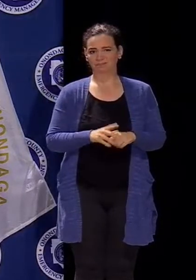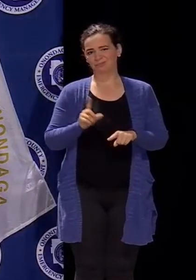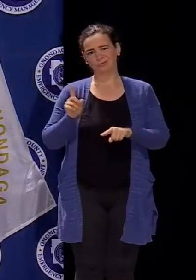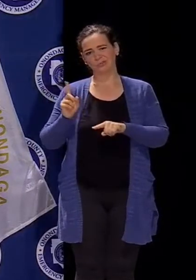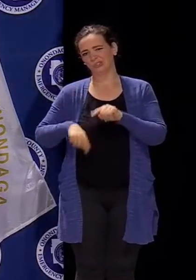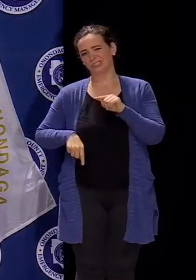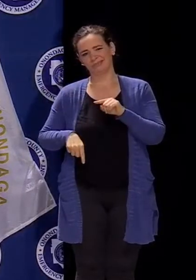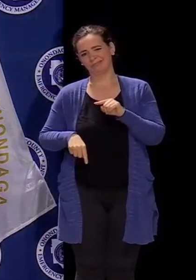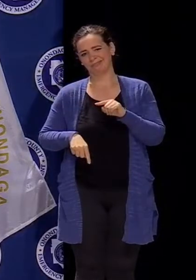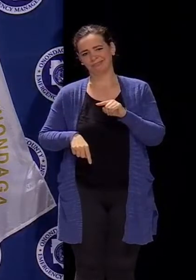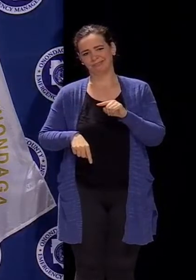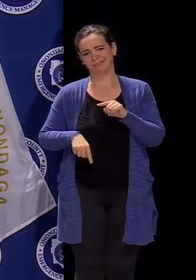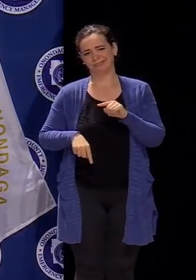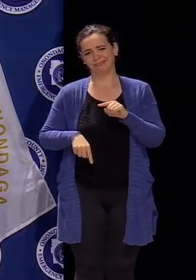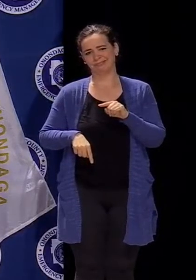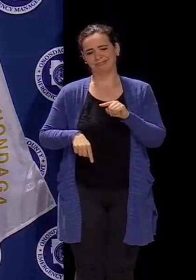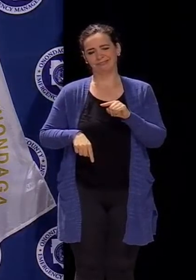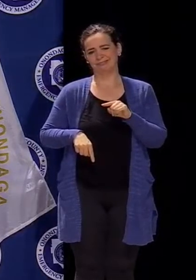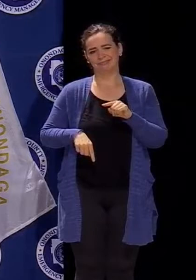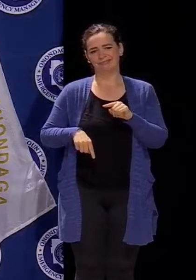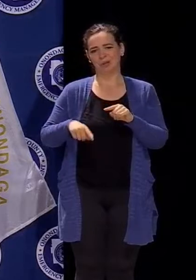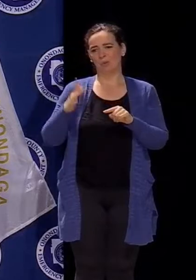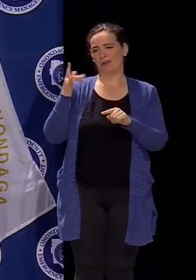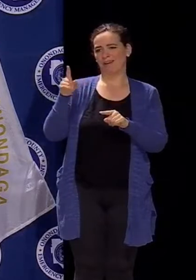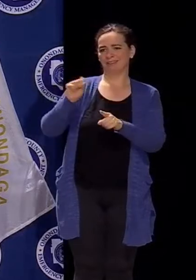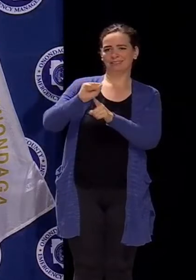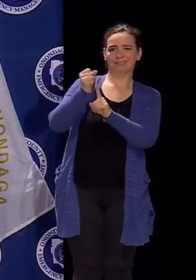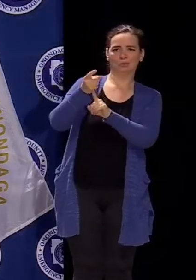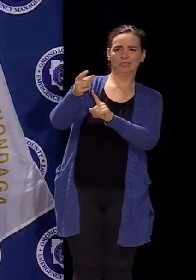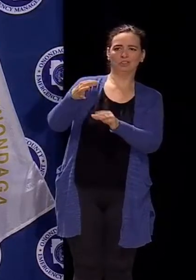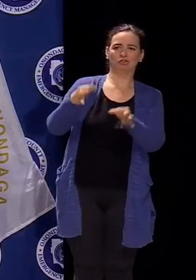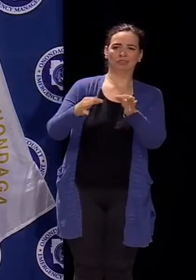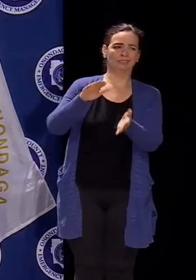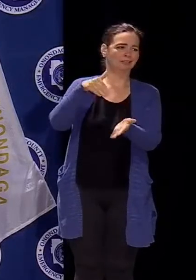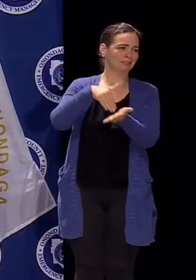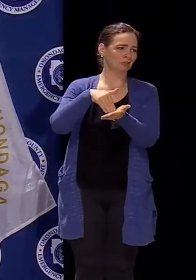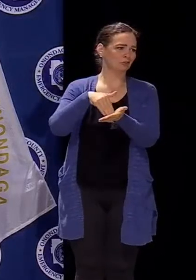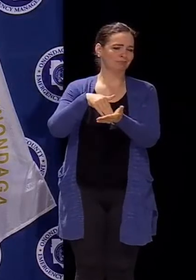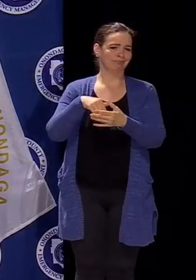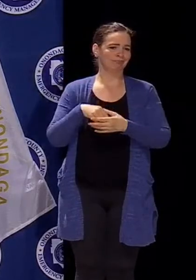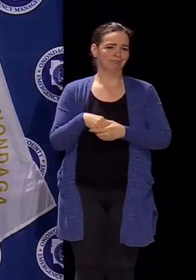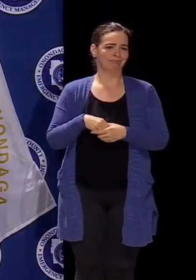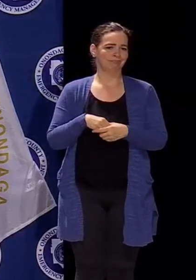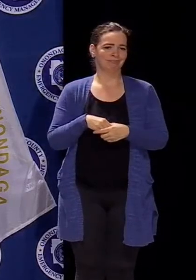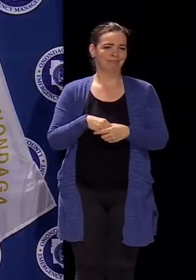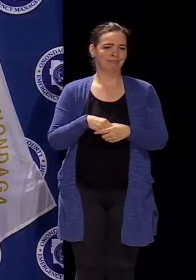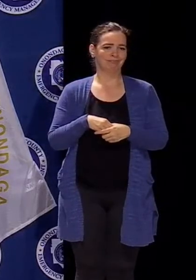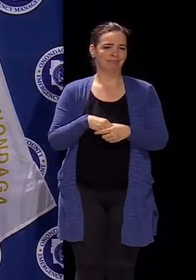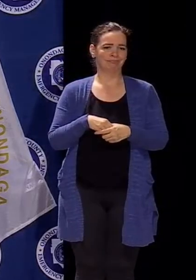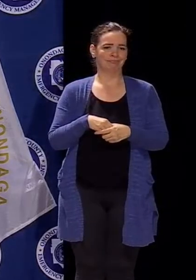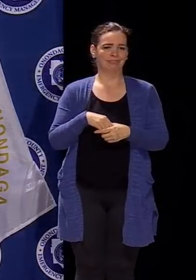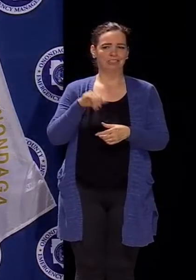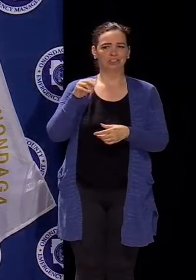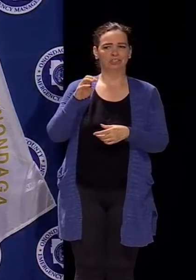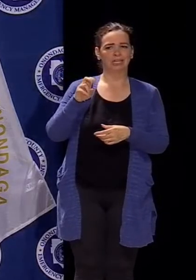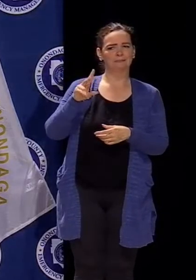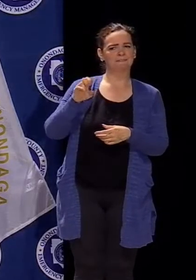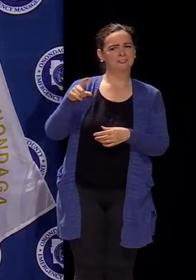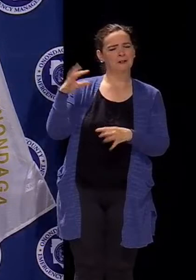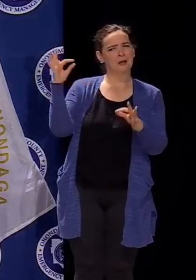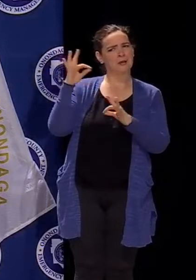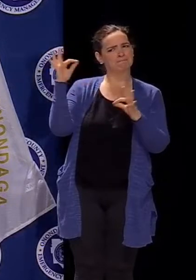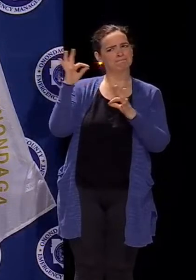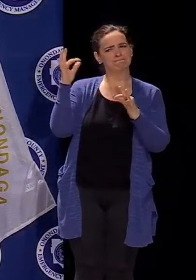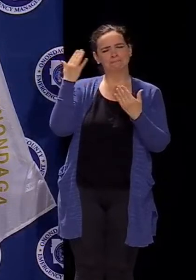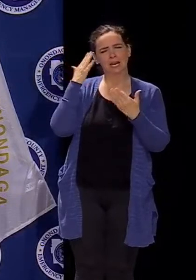with. I'm not sure exactly where it is at Jamesville yet. Looking at the coronavirus data, does anything stand out